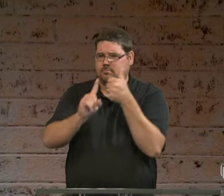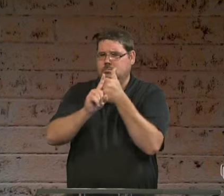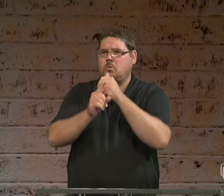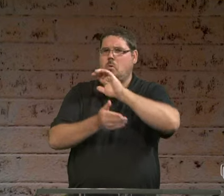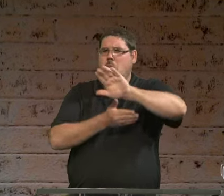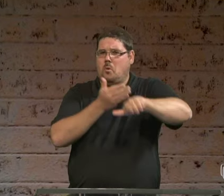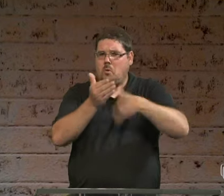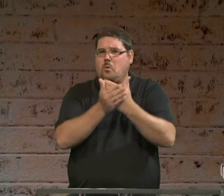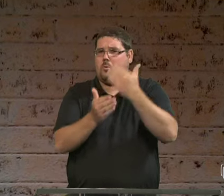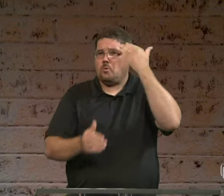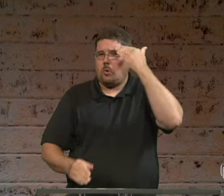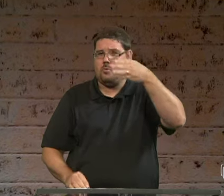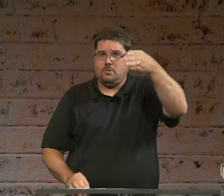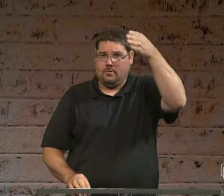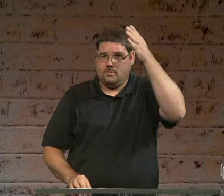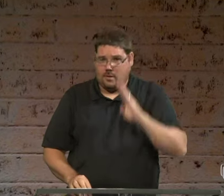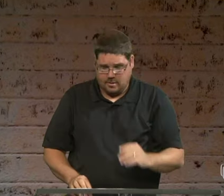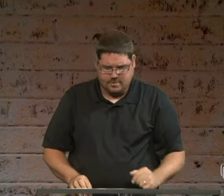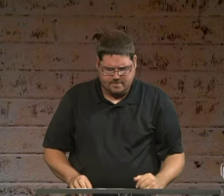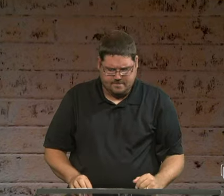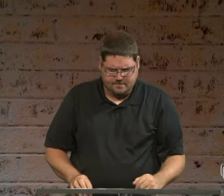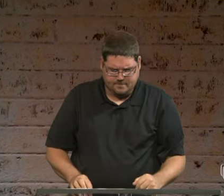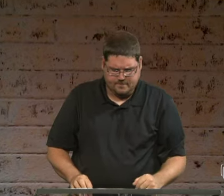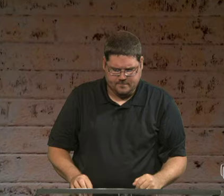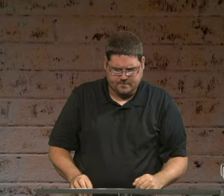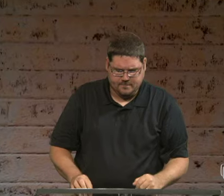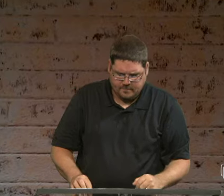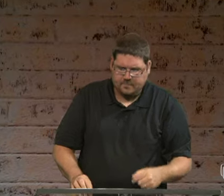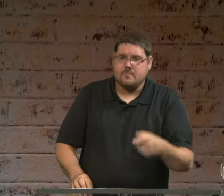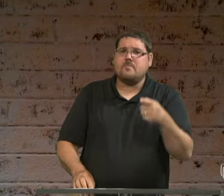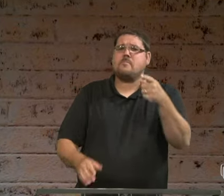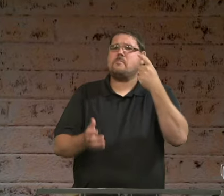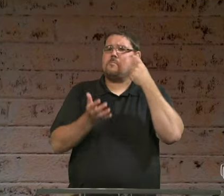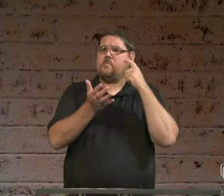talk about God being omniscient and all-knowing.